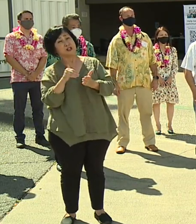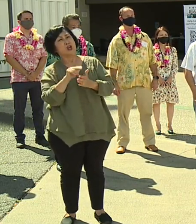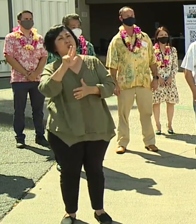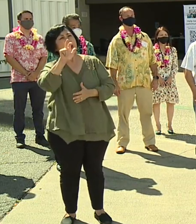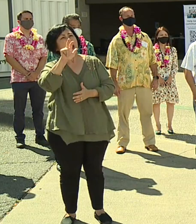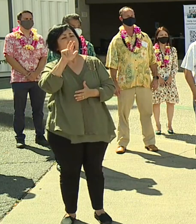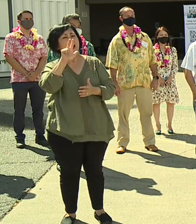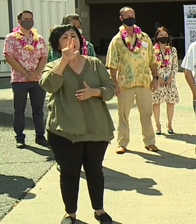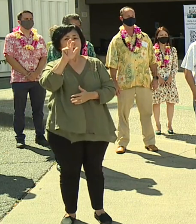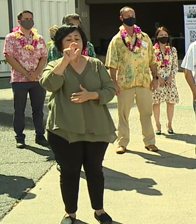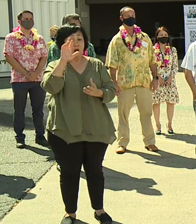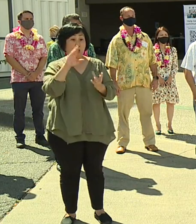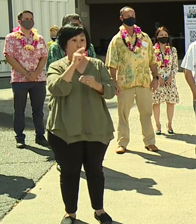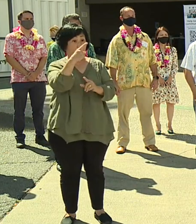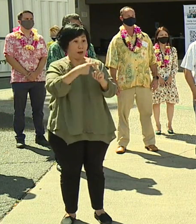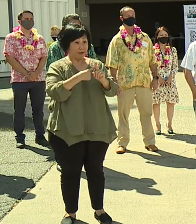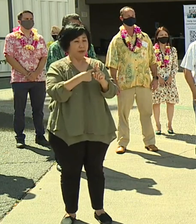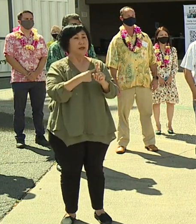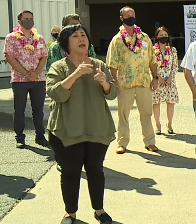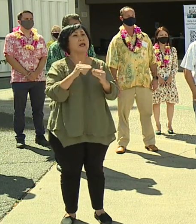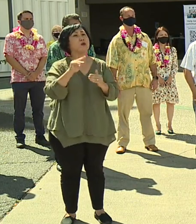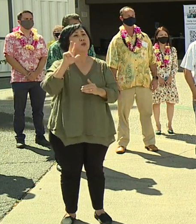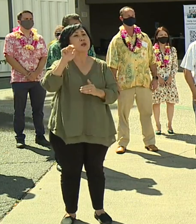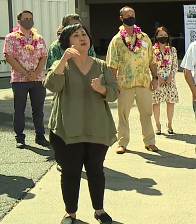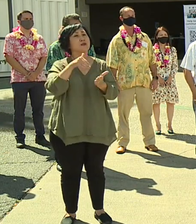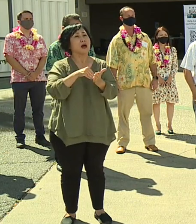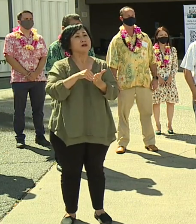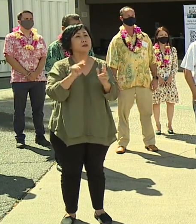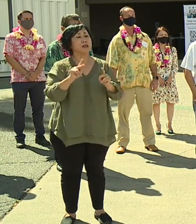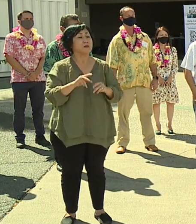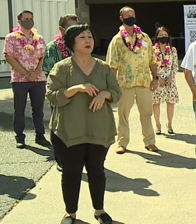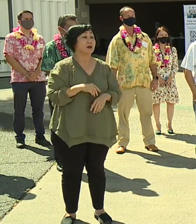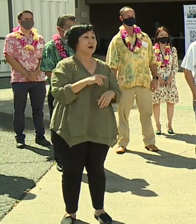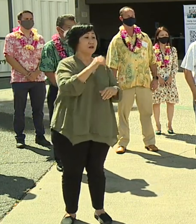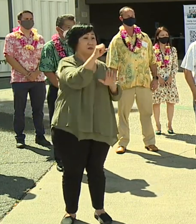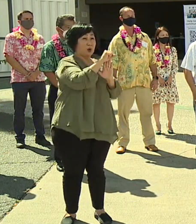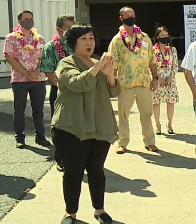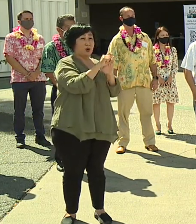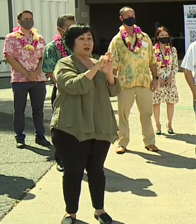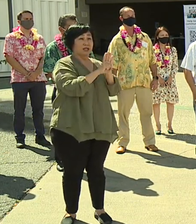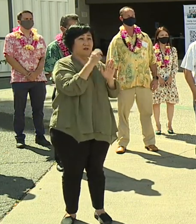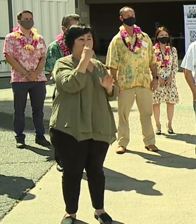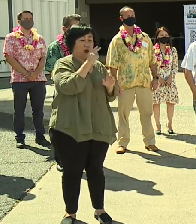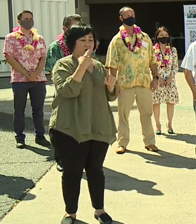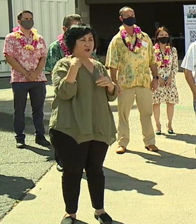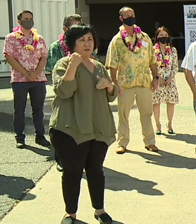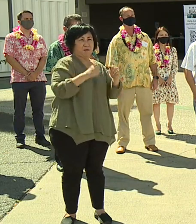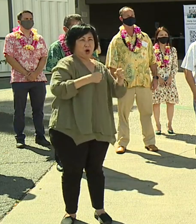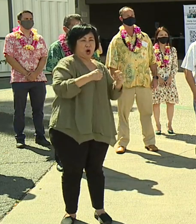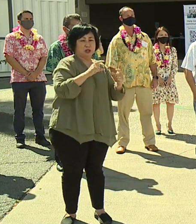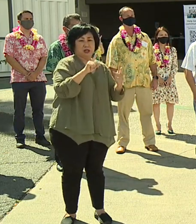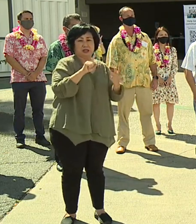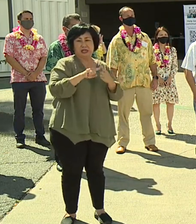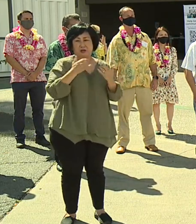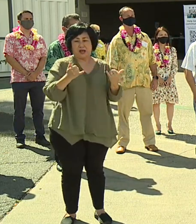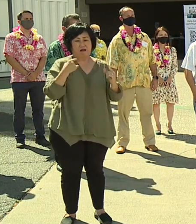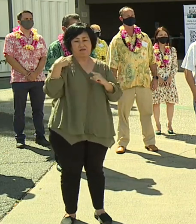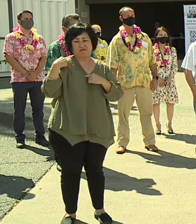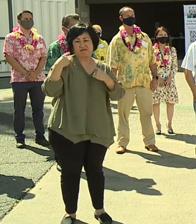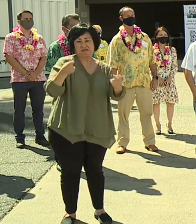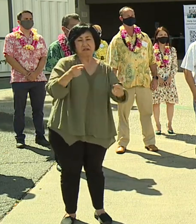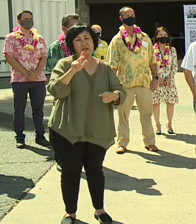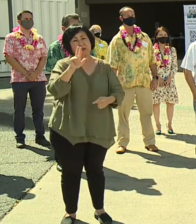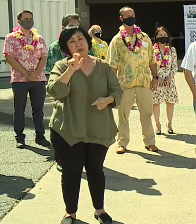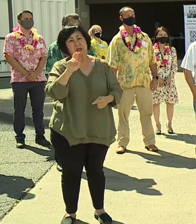300,000 people a month. The entire state of Hawaii from the beginning of the pandemic in March till now is probably somewhere between